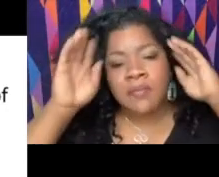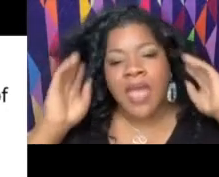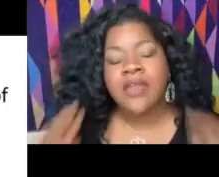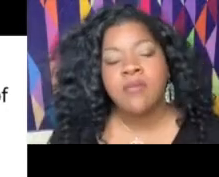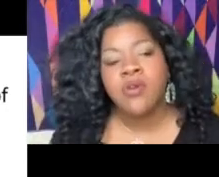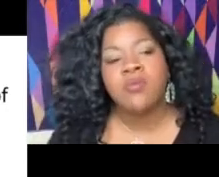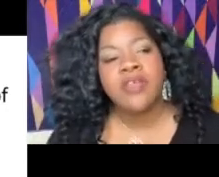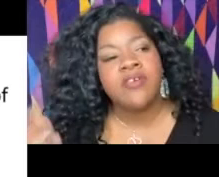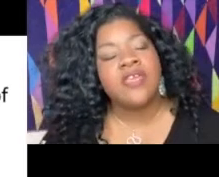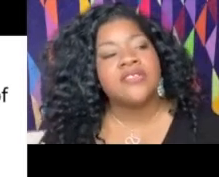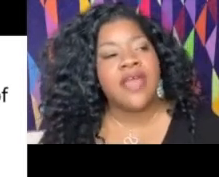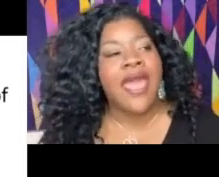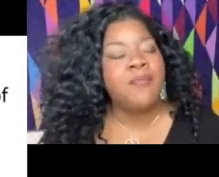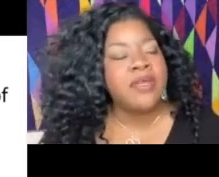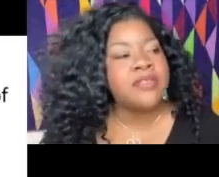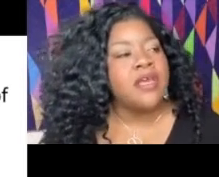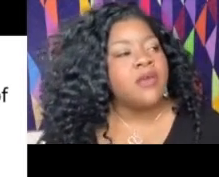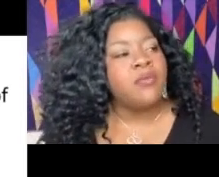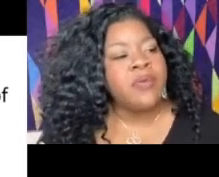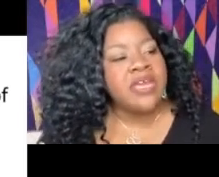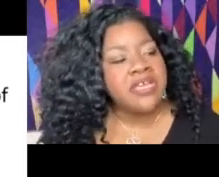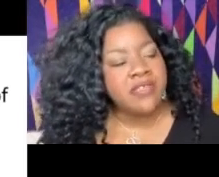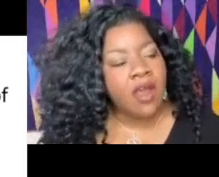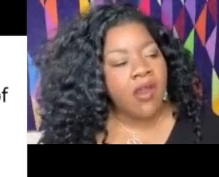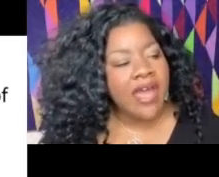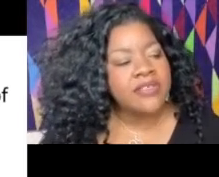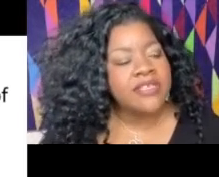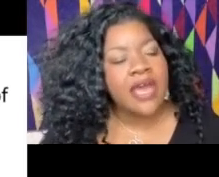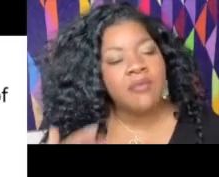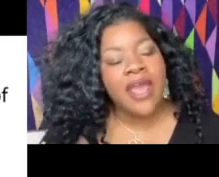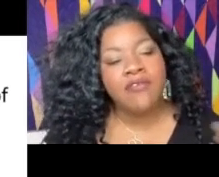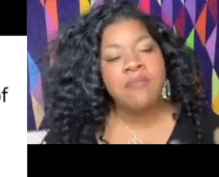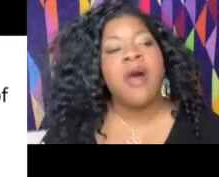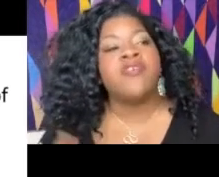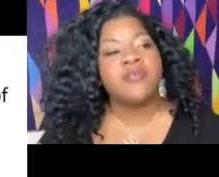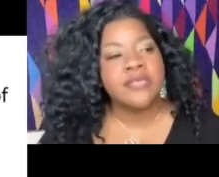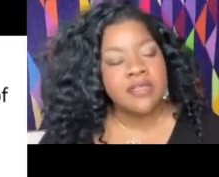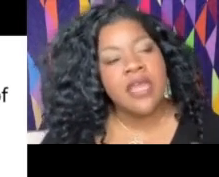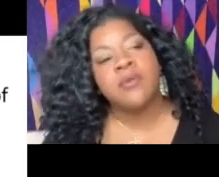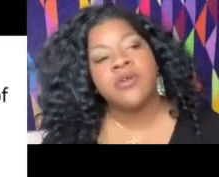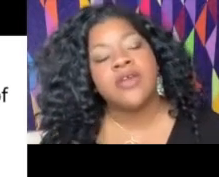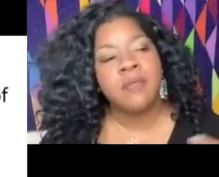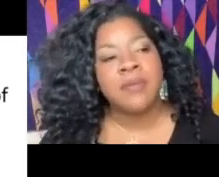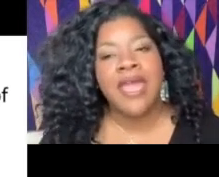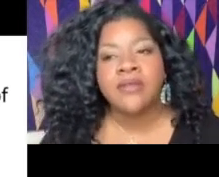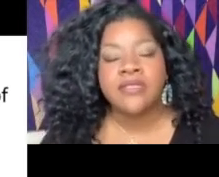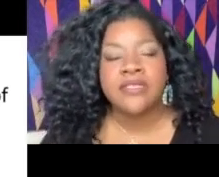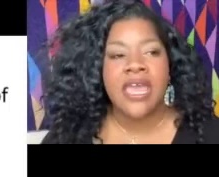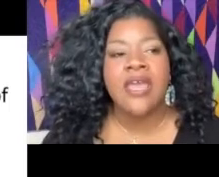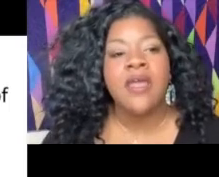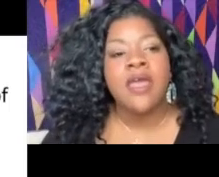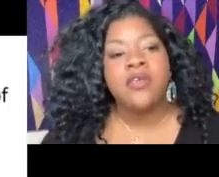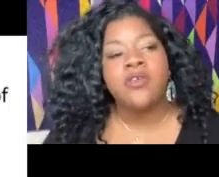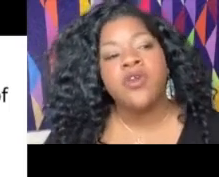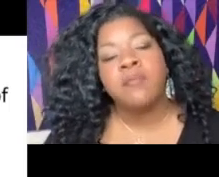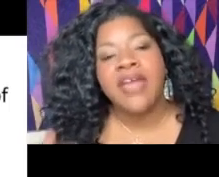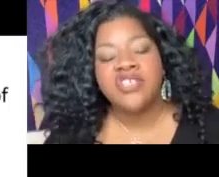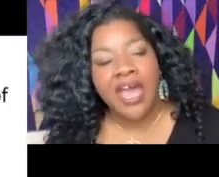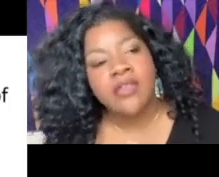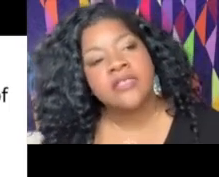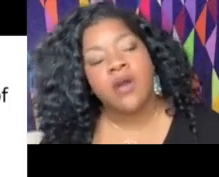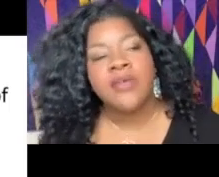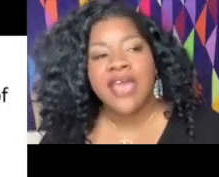in my neighborhood, one of the things that happened because of the art houses, I would have mothers in the neighborhood come to my house and say,